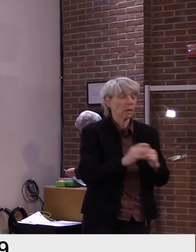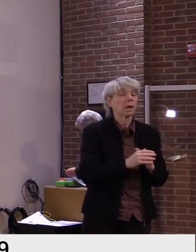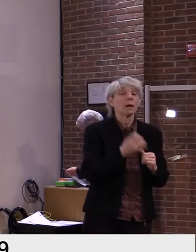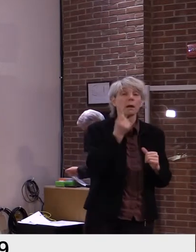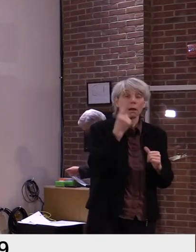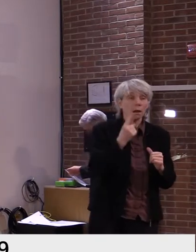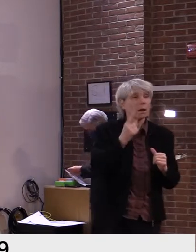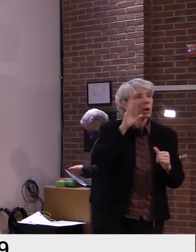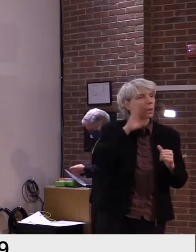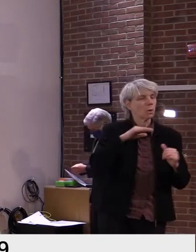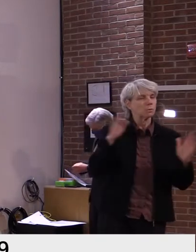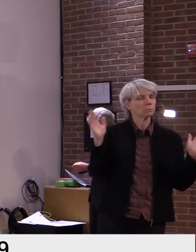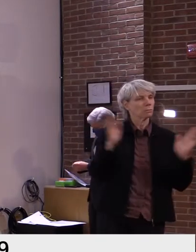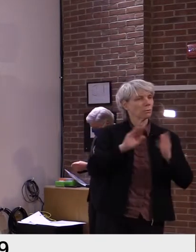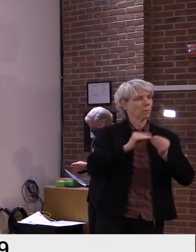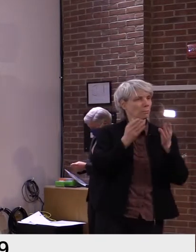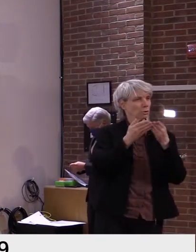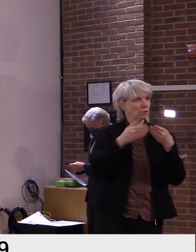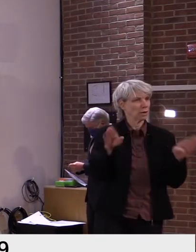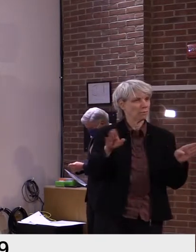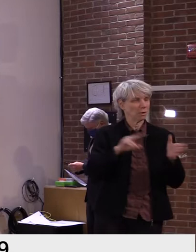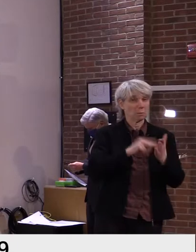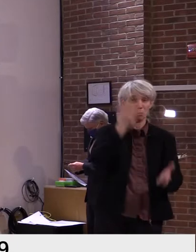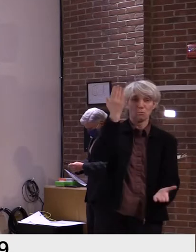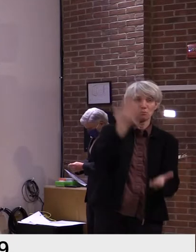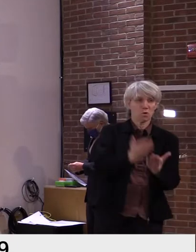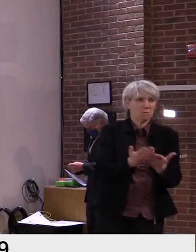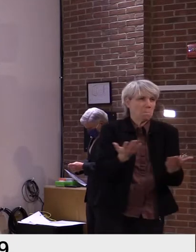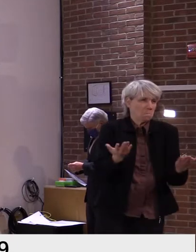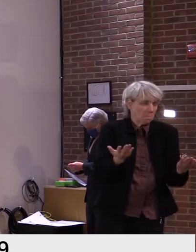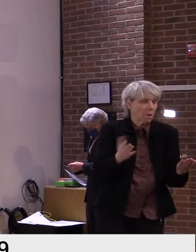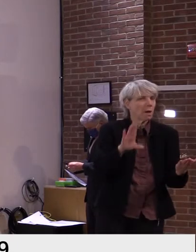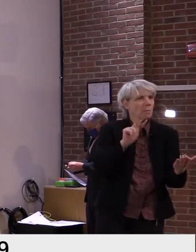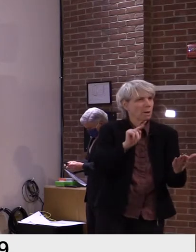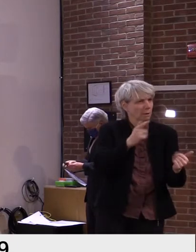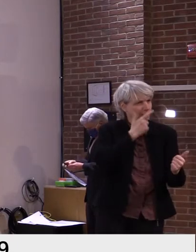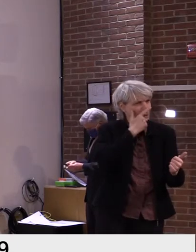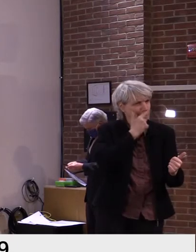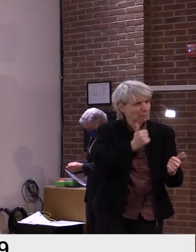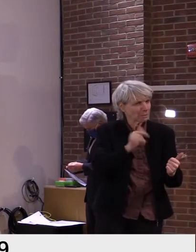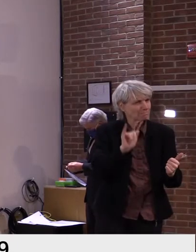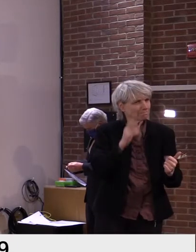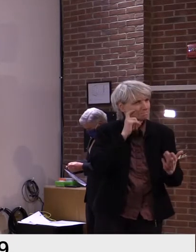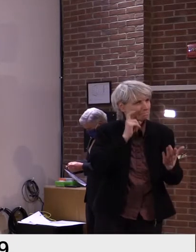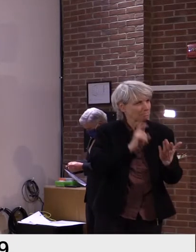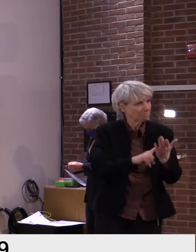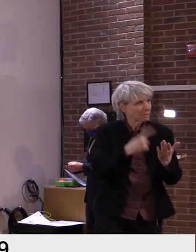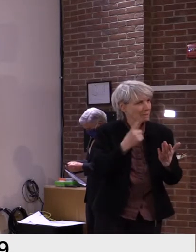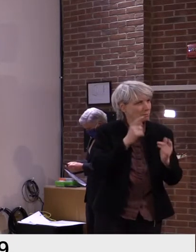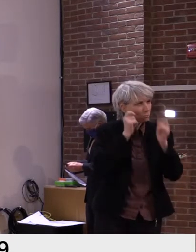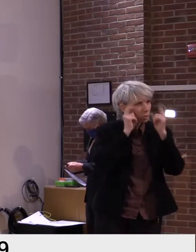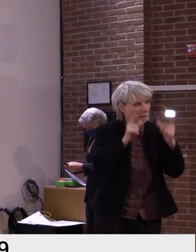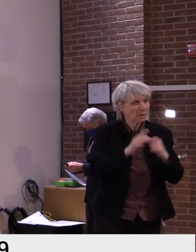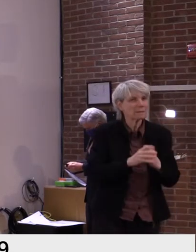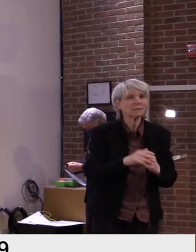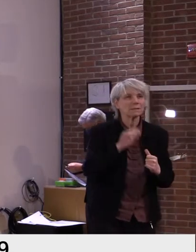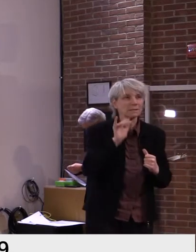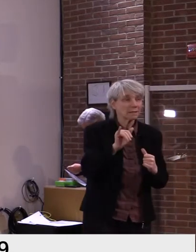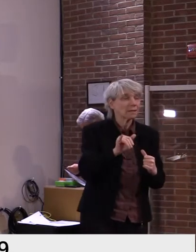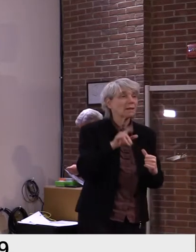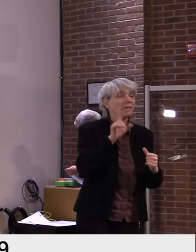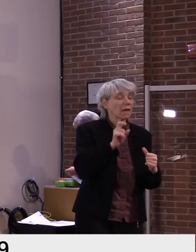this data is not so much what we found, but what we didn't find. This testing did not show high rates